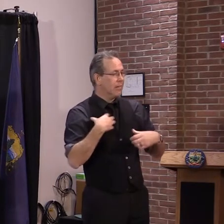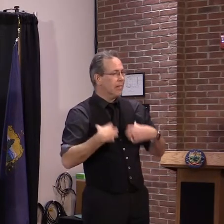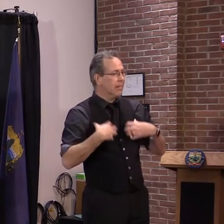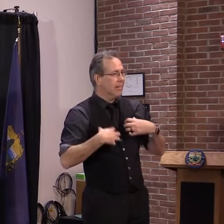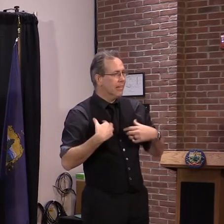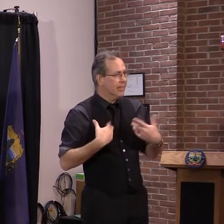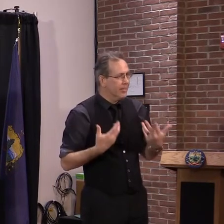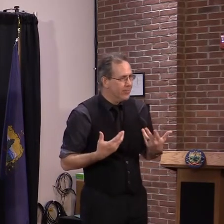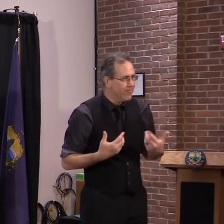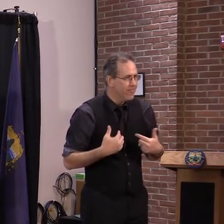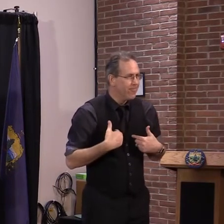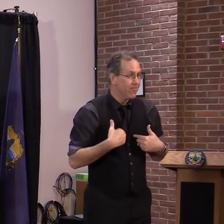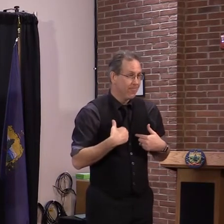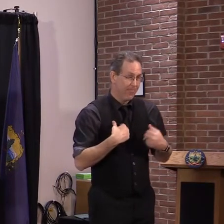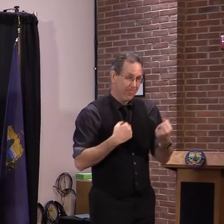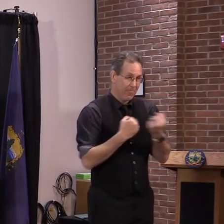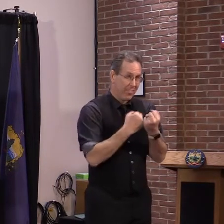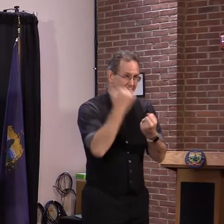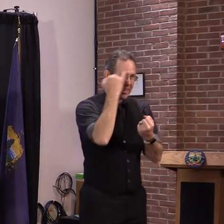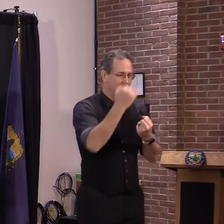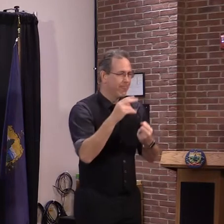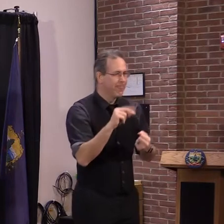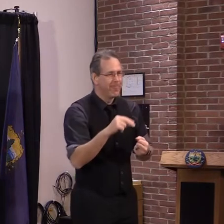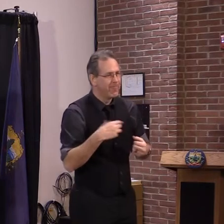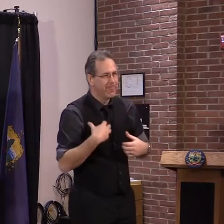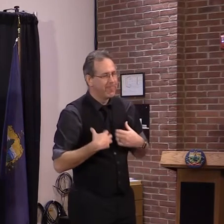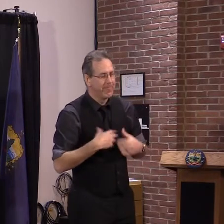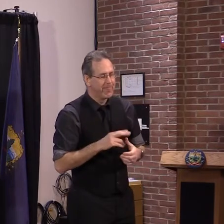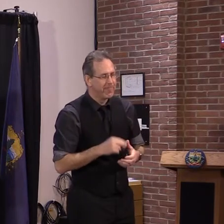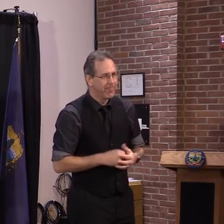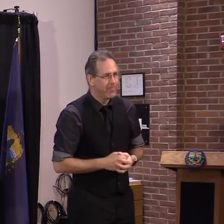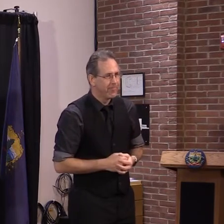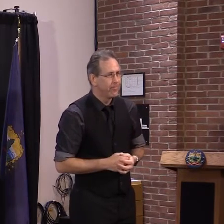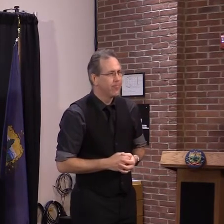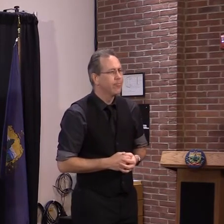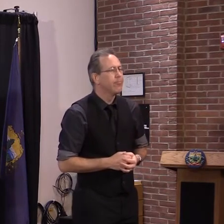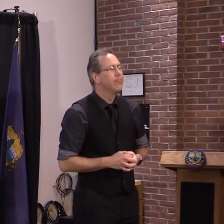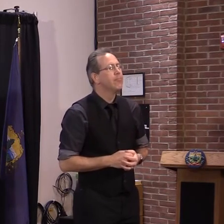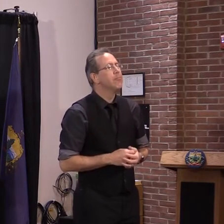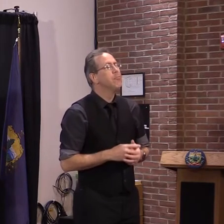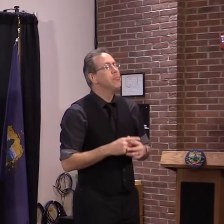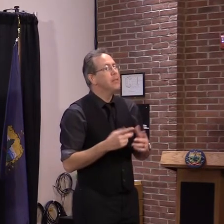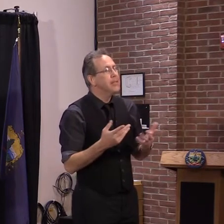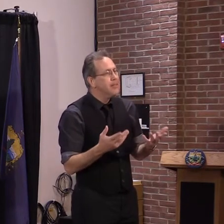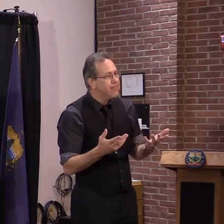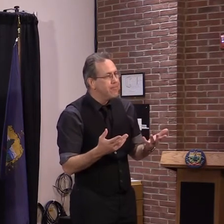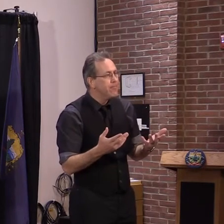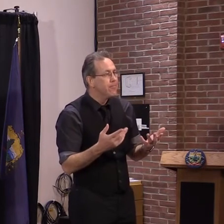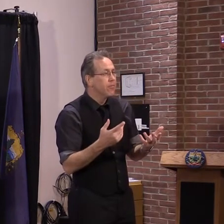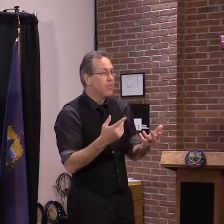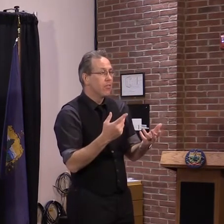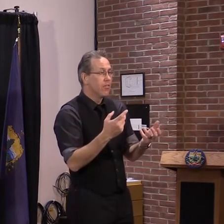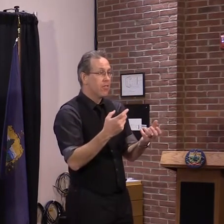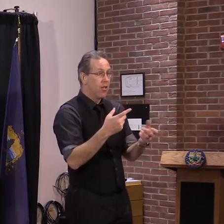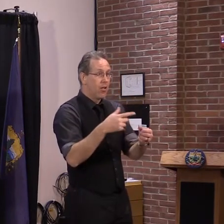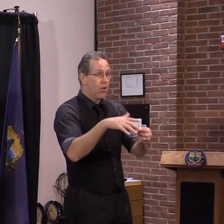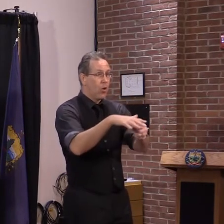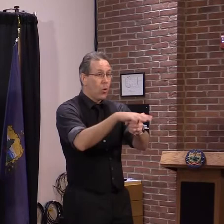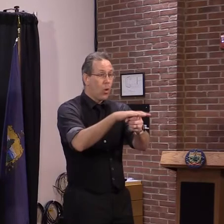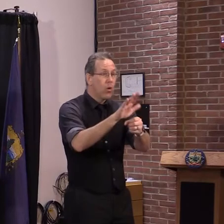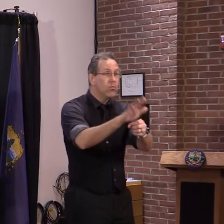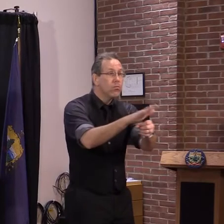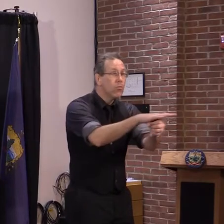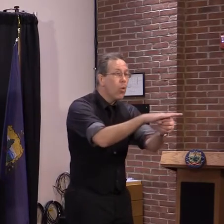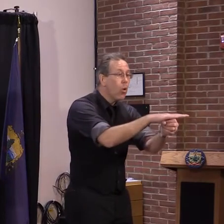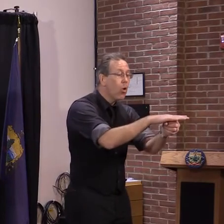So I'm not favorable to that proposal, but I think regardless, that should be debated in the legislature on a statewide